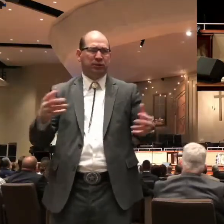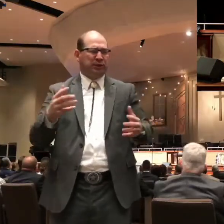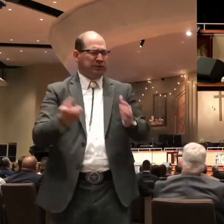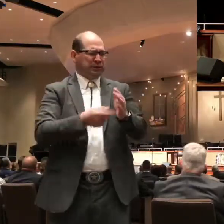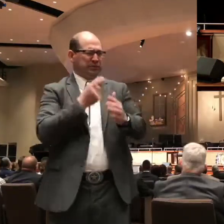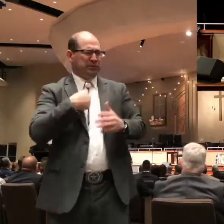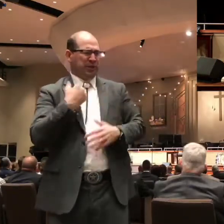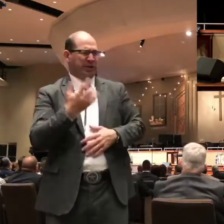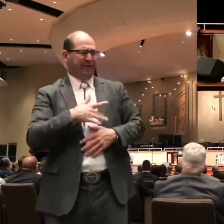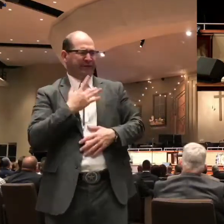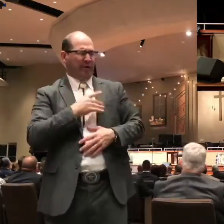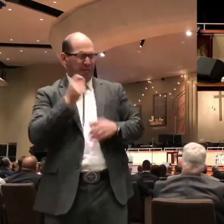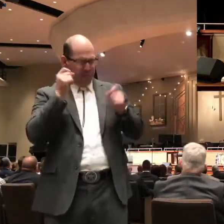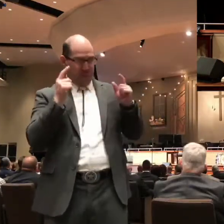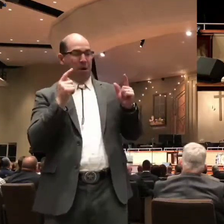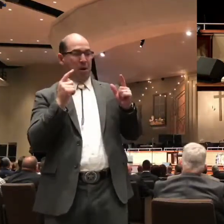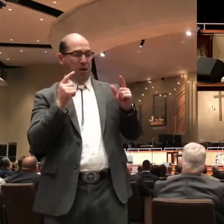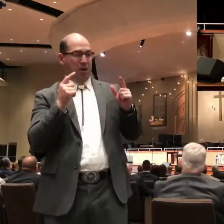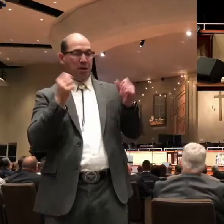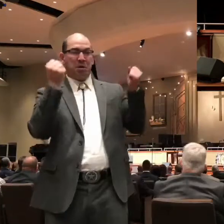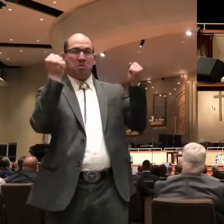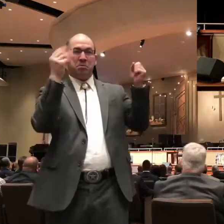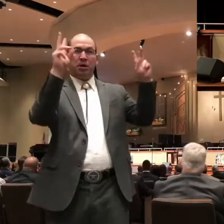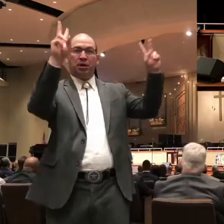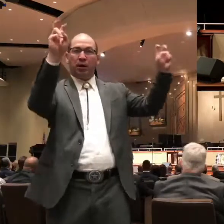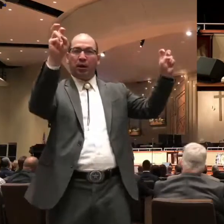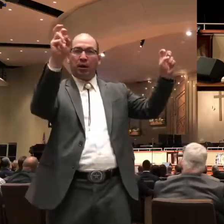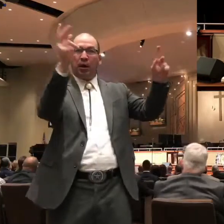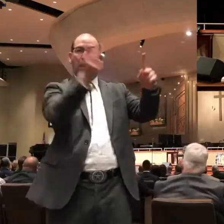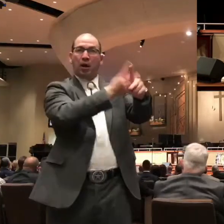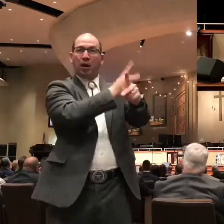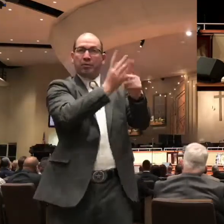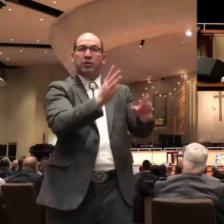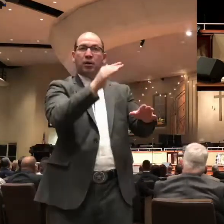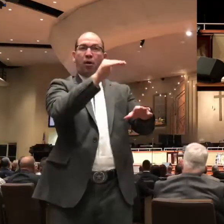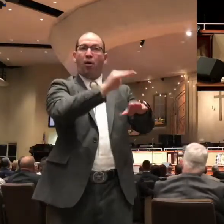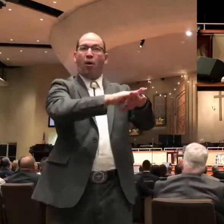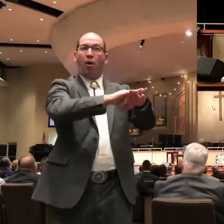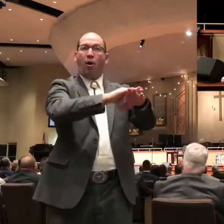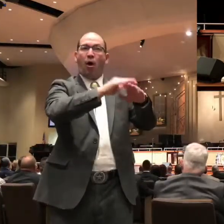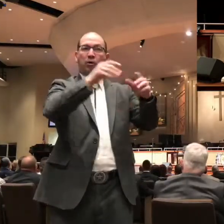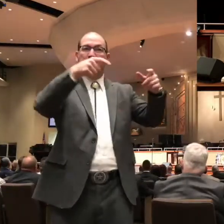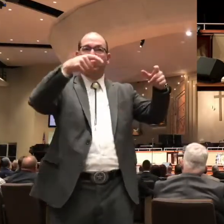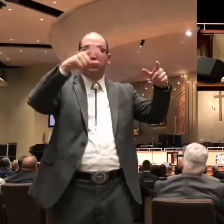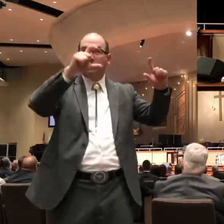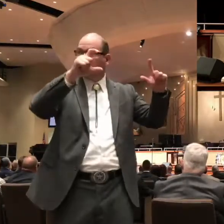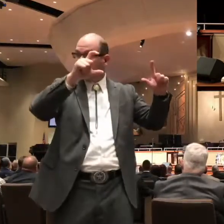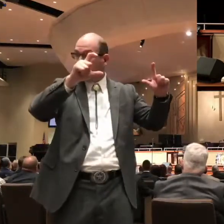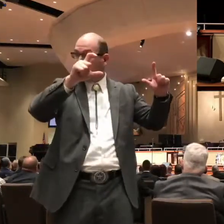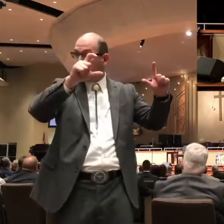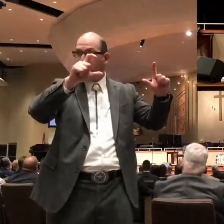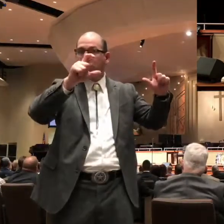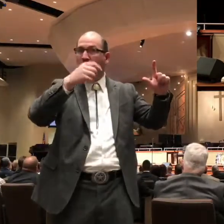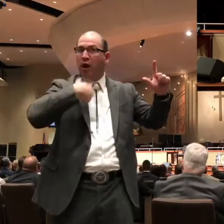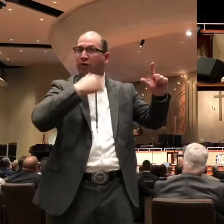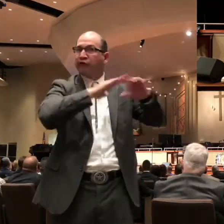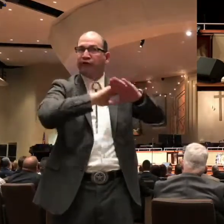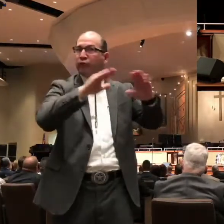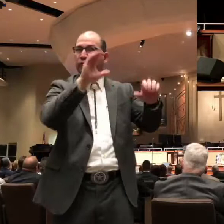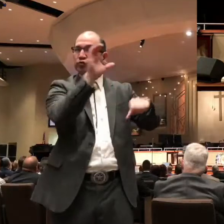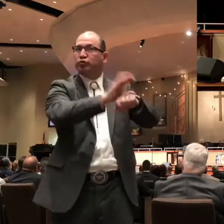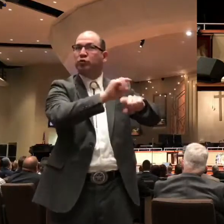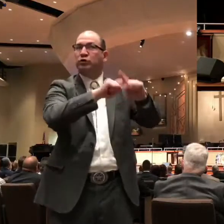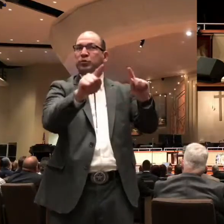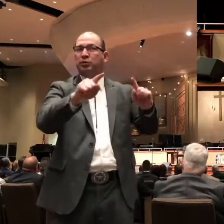by so-called pastors on the internet are men actually who have no real following in their own local church, but they simply